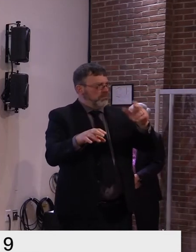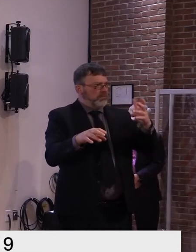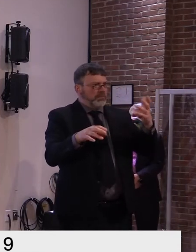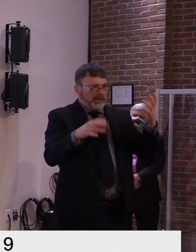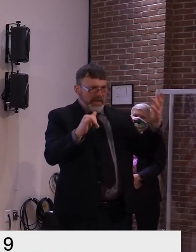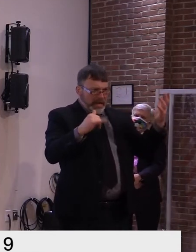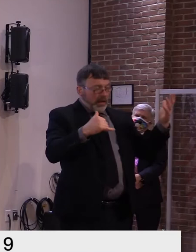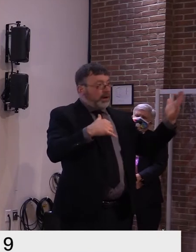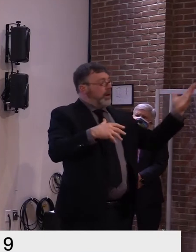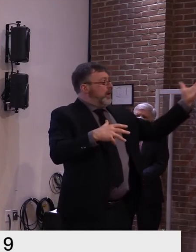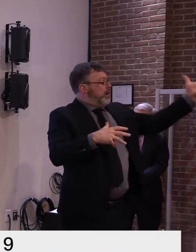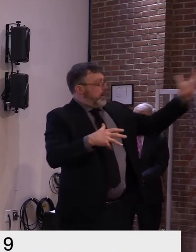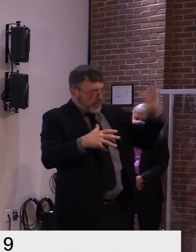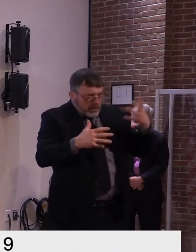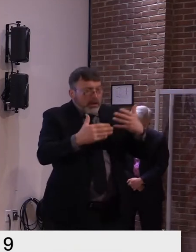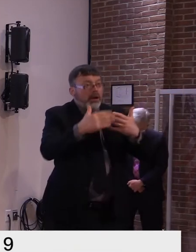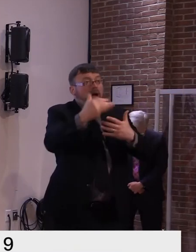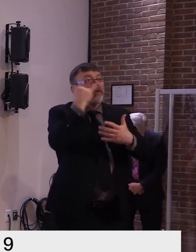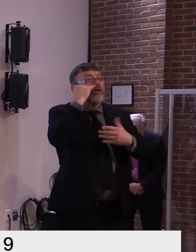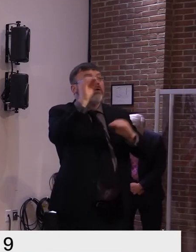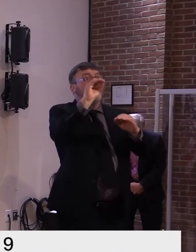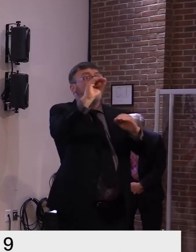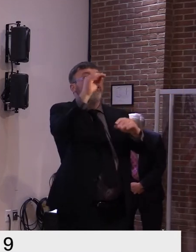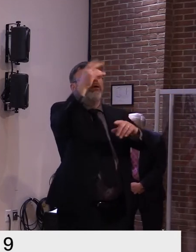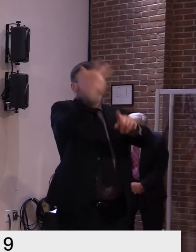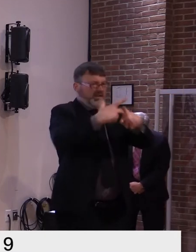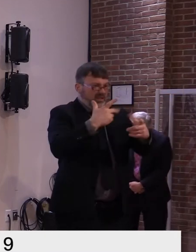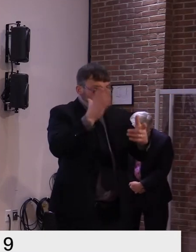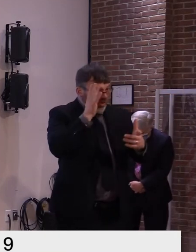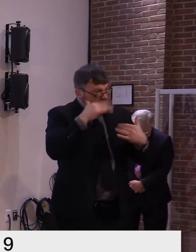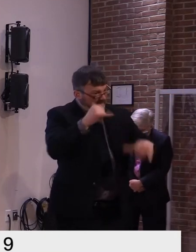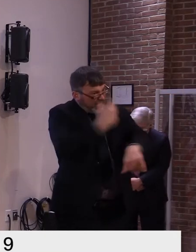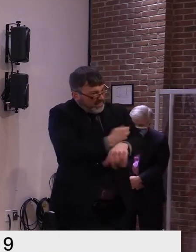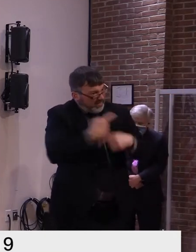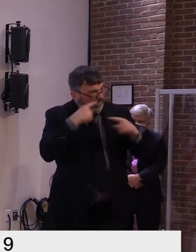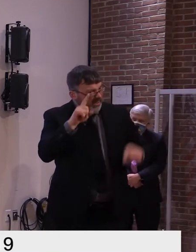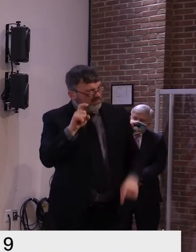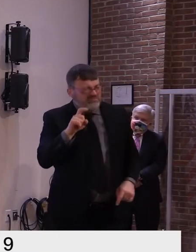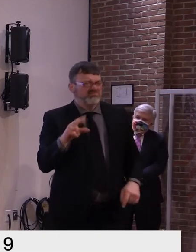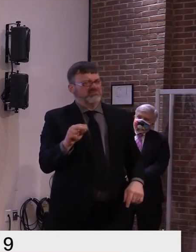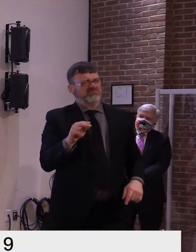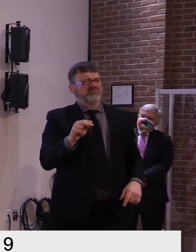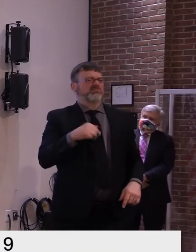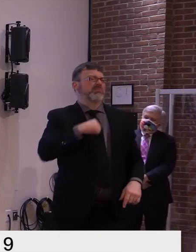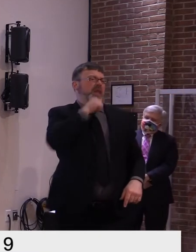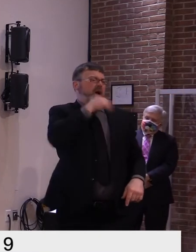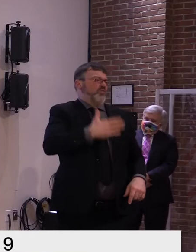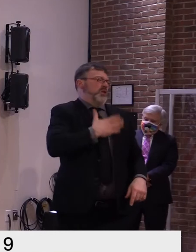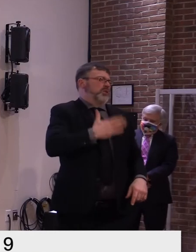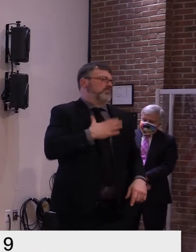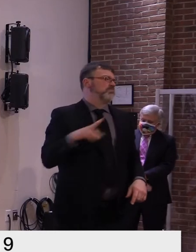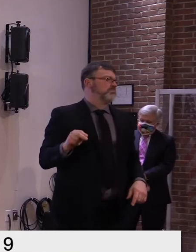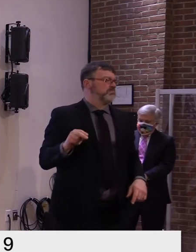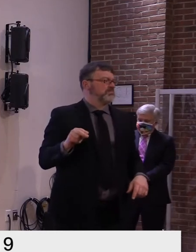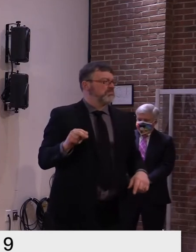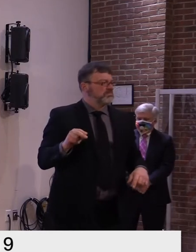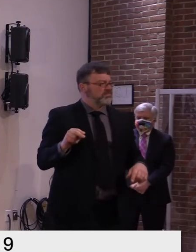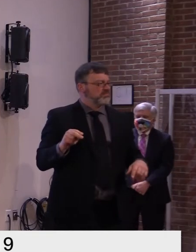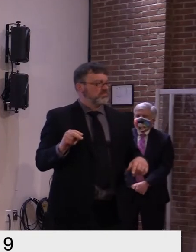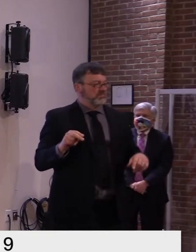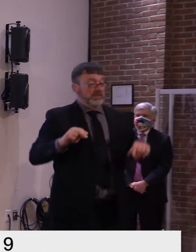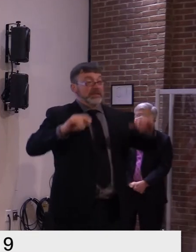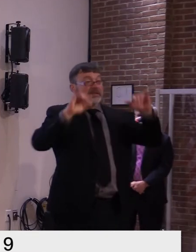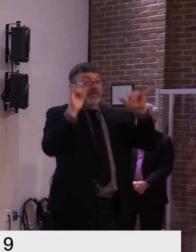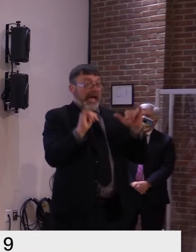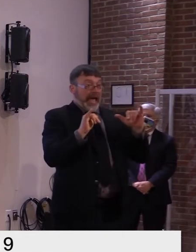we'll have to wait and see when more details are forthcoming and when they start talking about the questions I've talked about, which will be